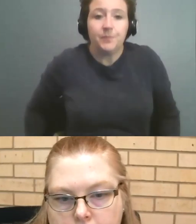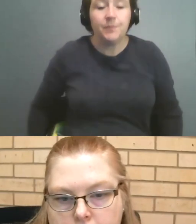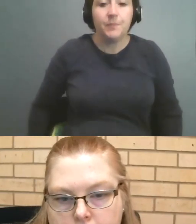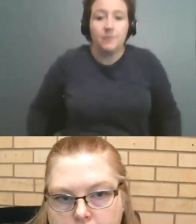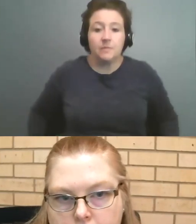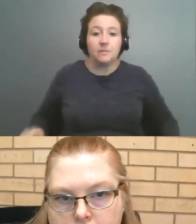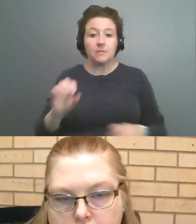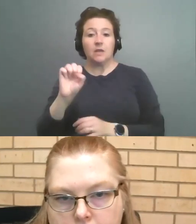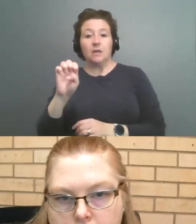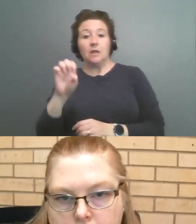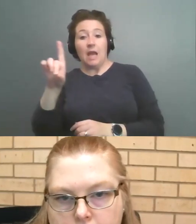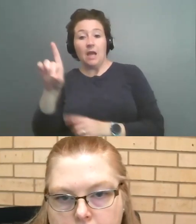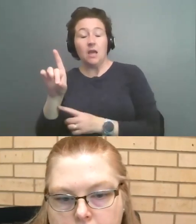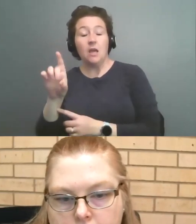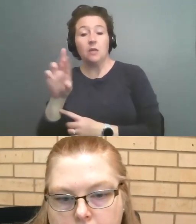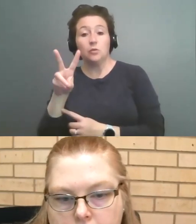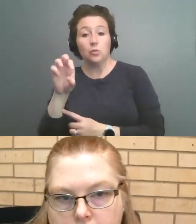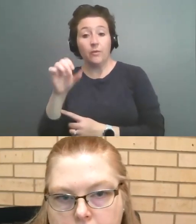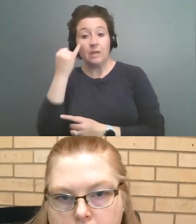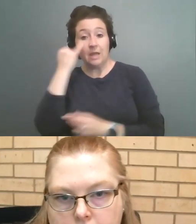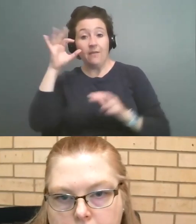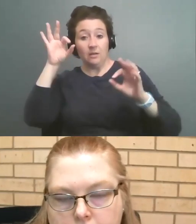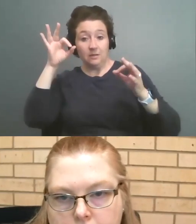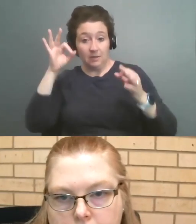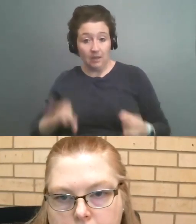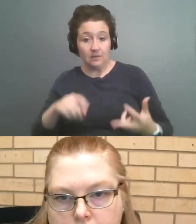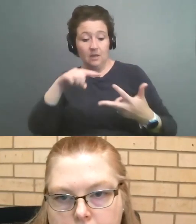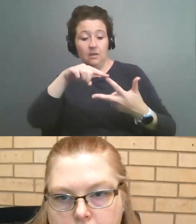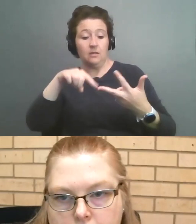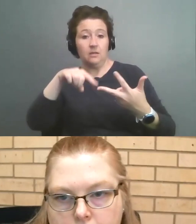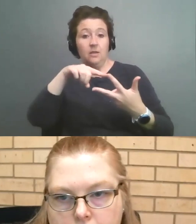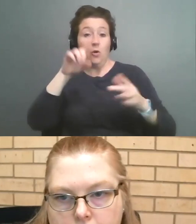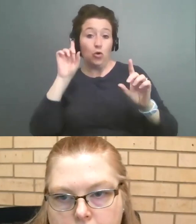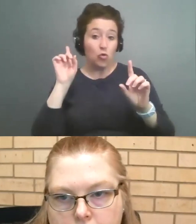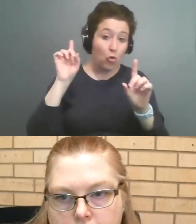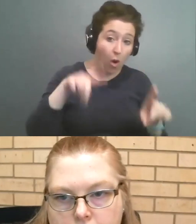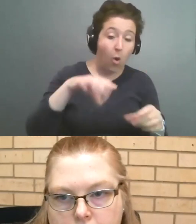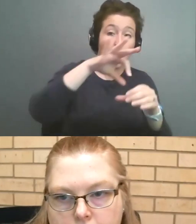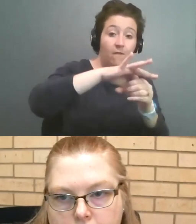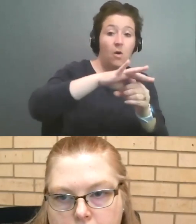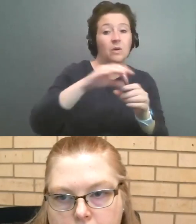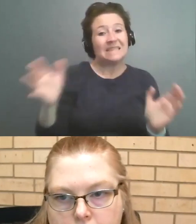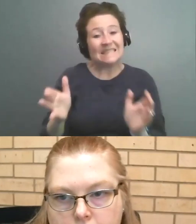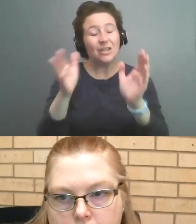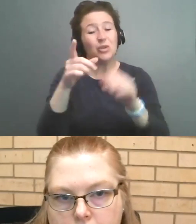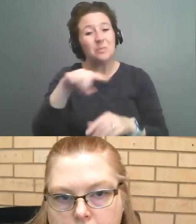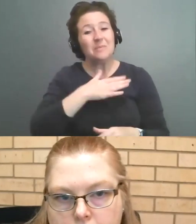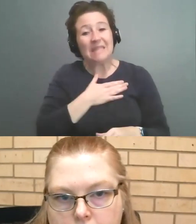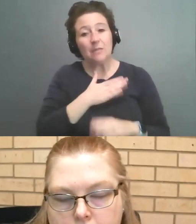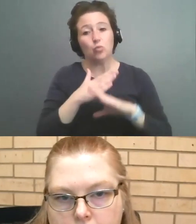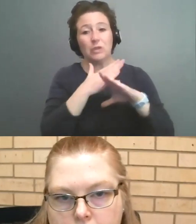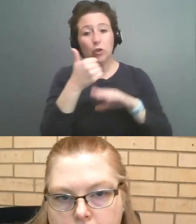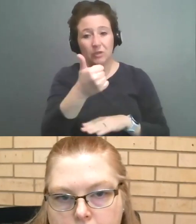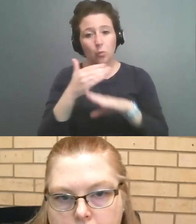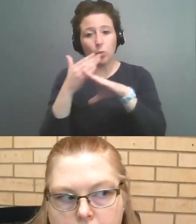Should you choose either in-person voting option, we encourage you to take steps to protect yourself and others.